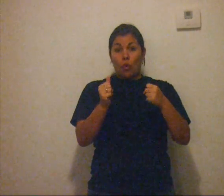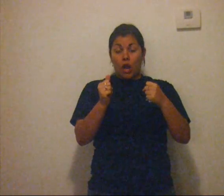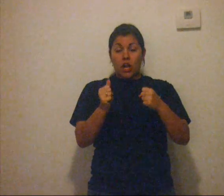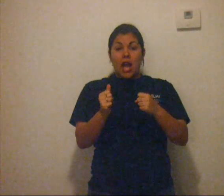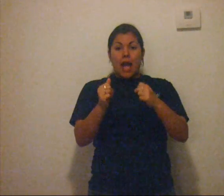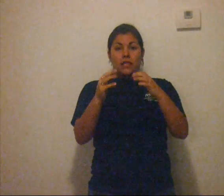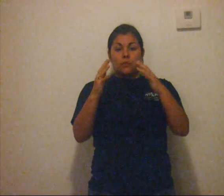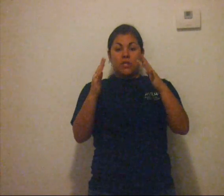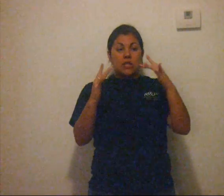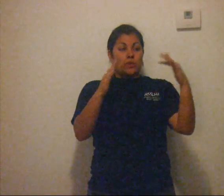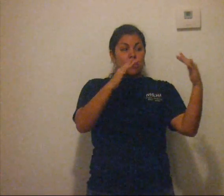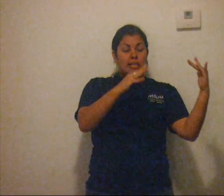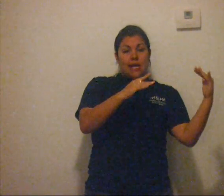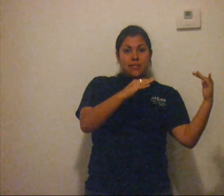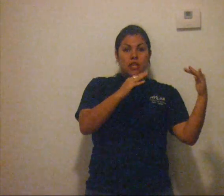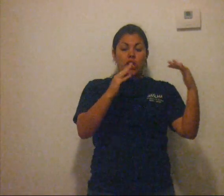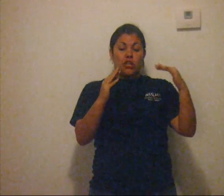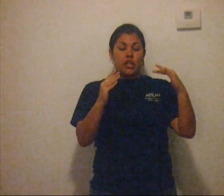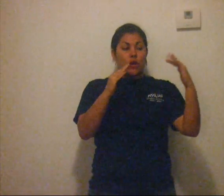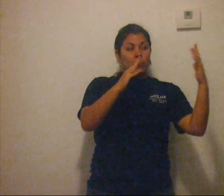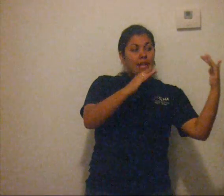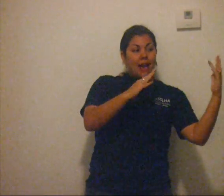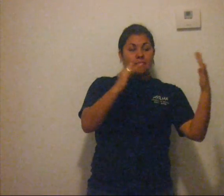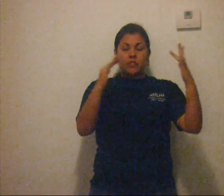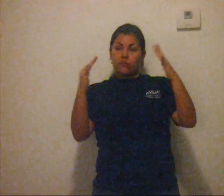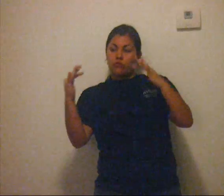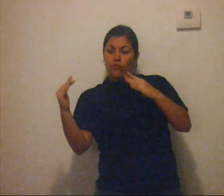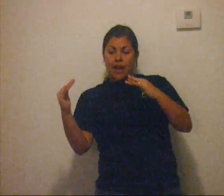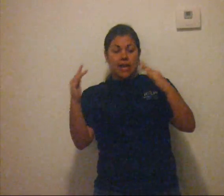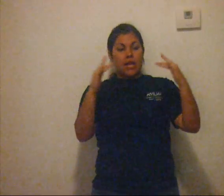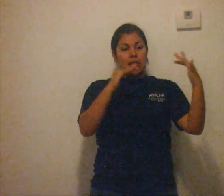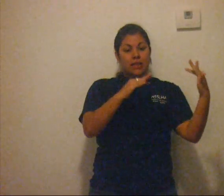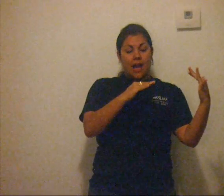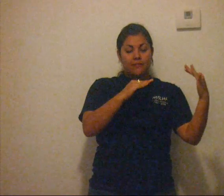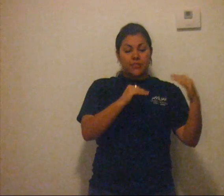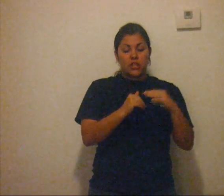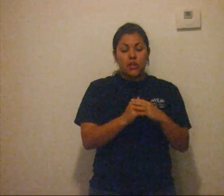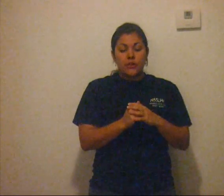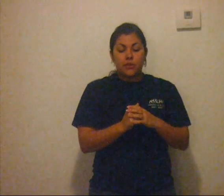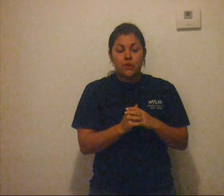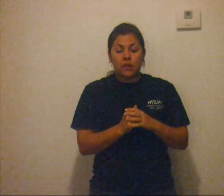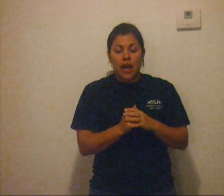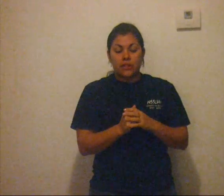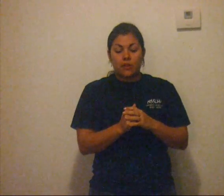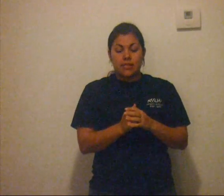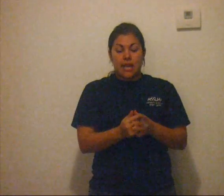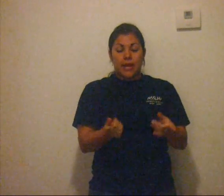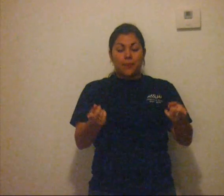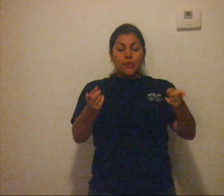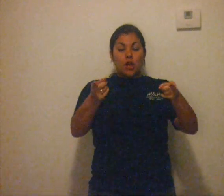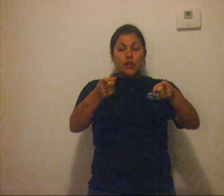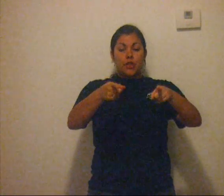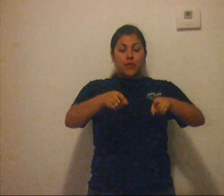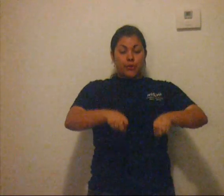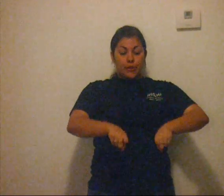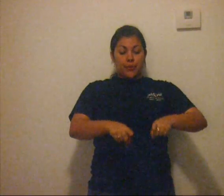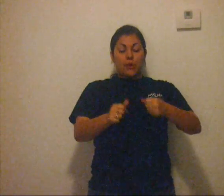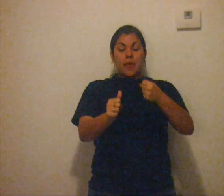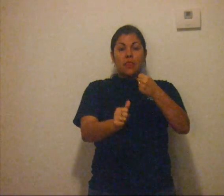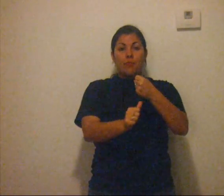war, and which is this. And you're going to go left, right, left. So the line looks like through the